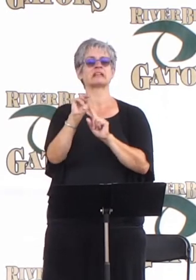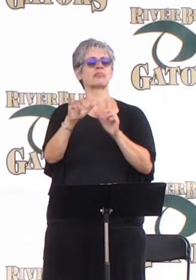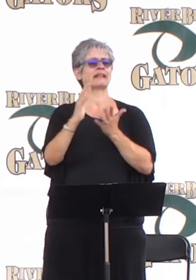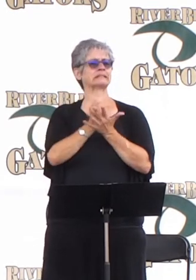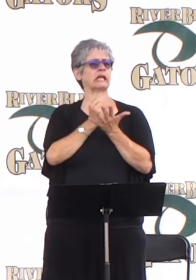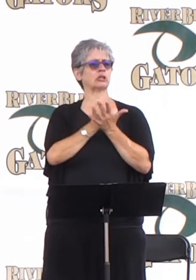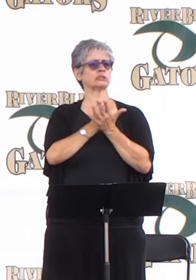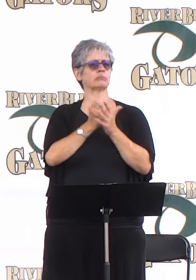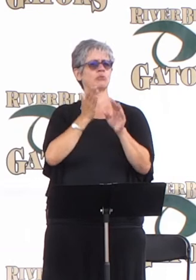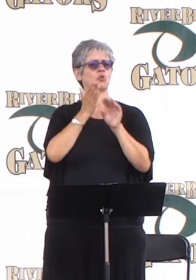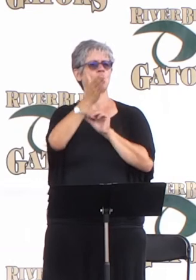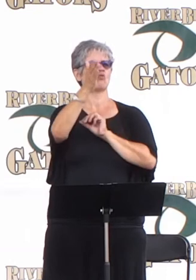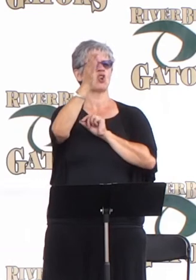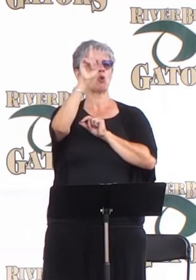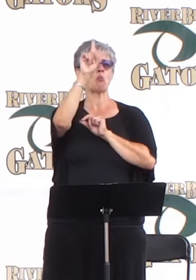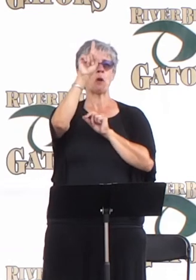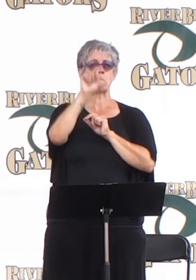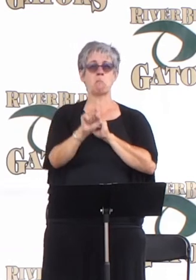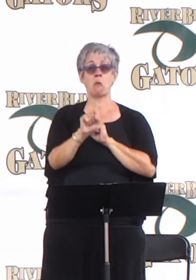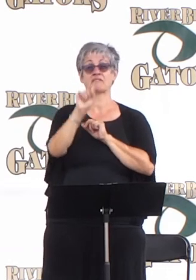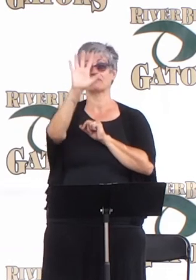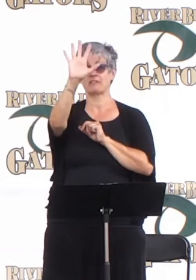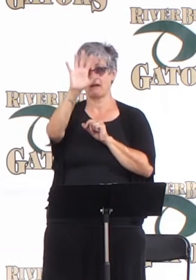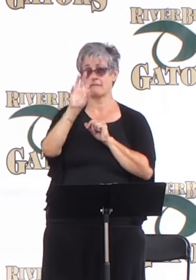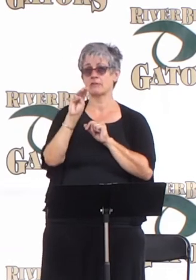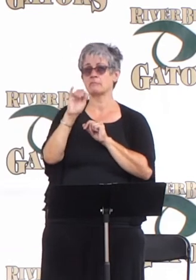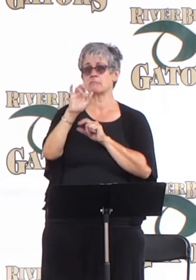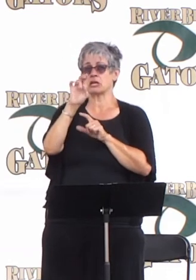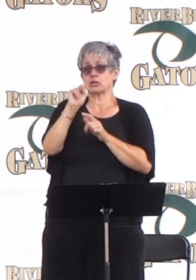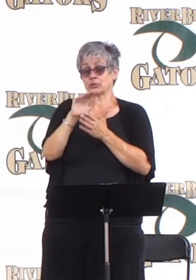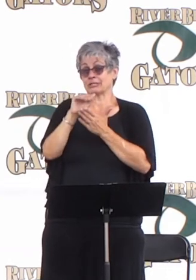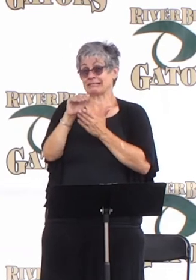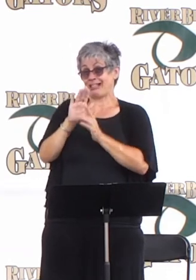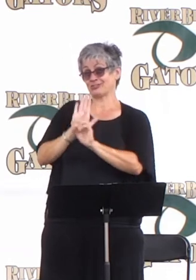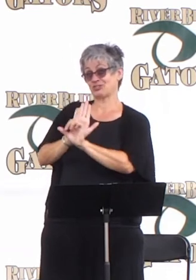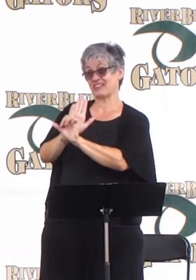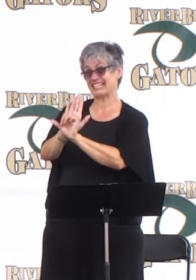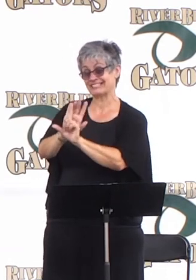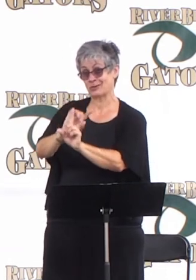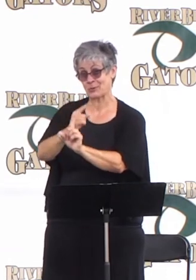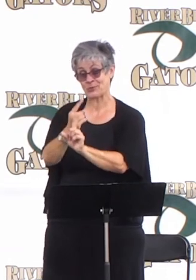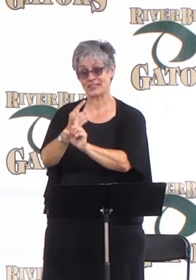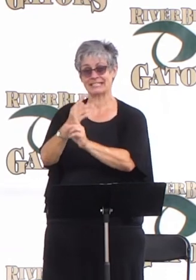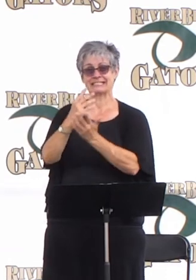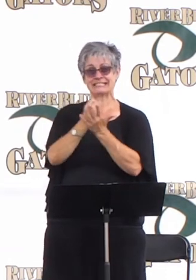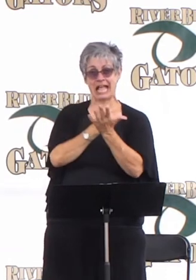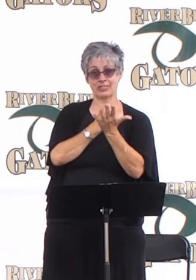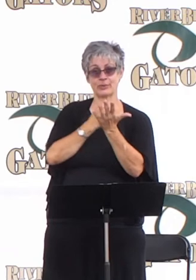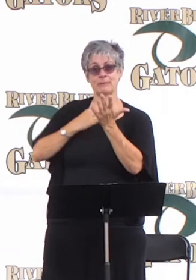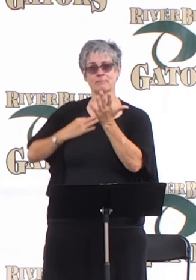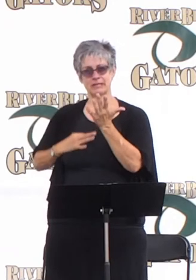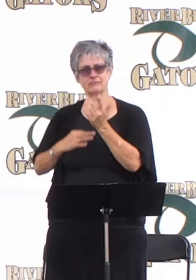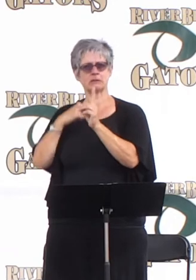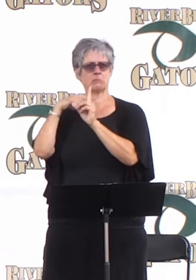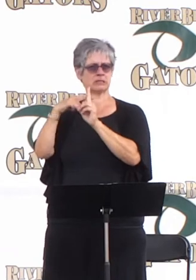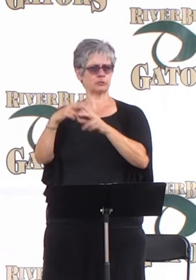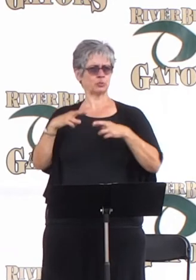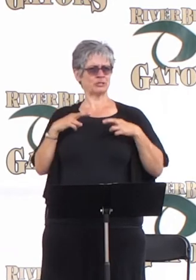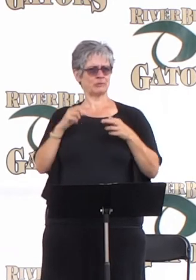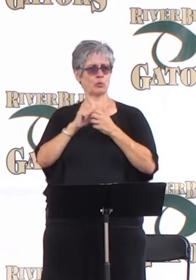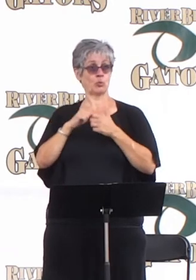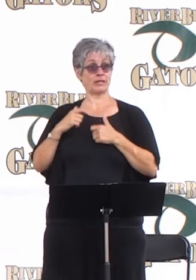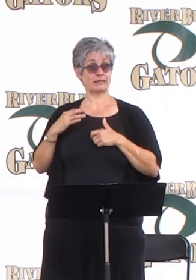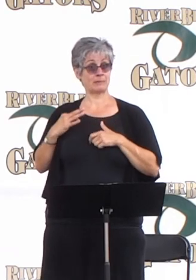over $1.5 million when you consider his salary, benefits, and then retirement with benefits at the age